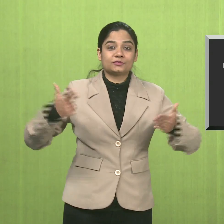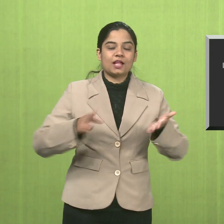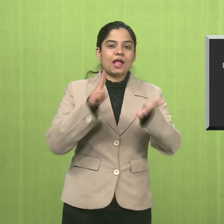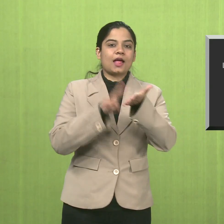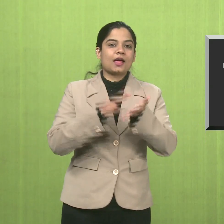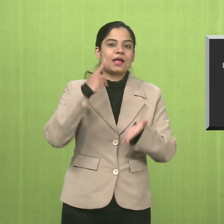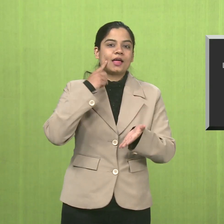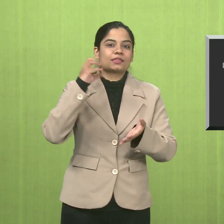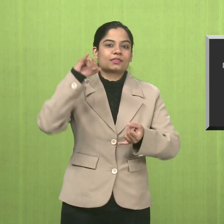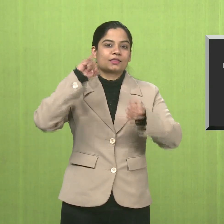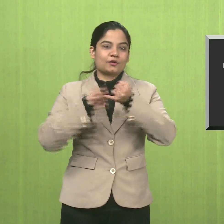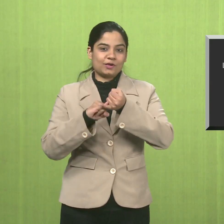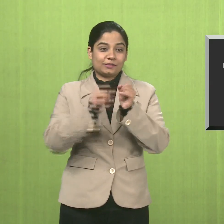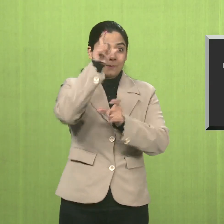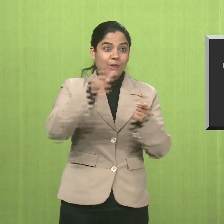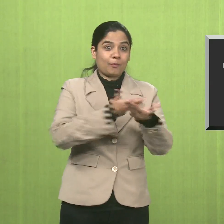Dear learners, welcome to NIOS,